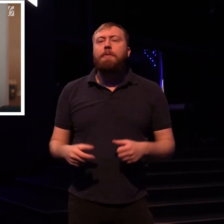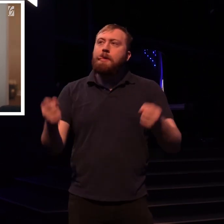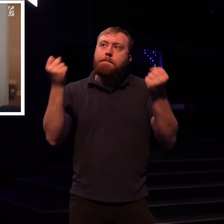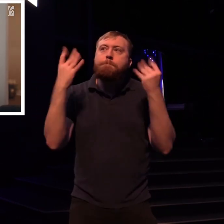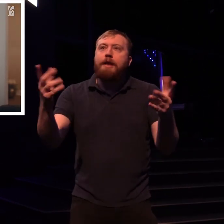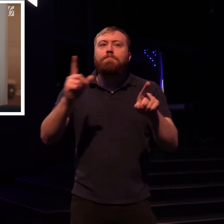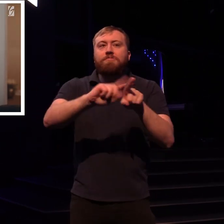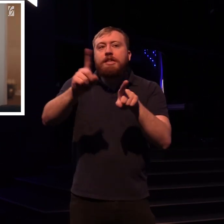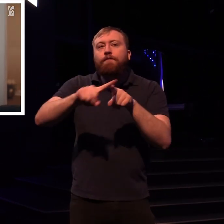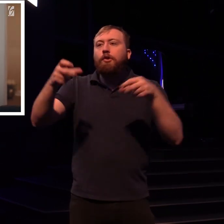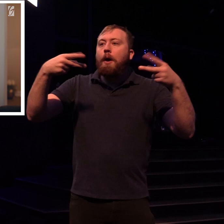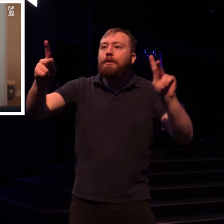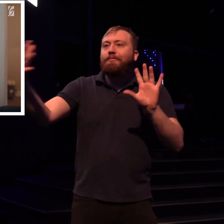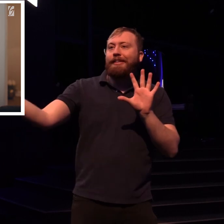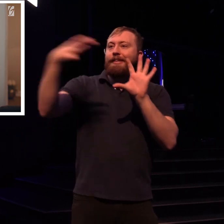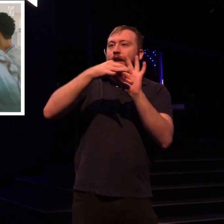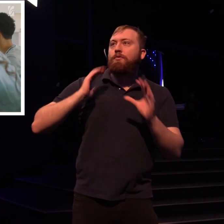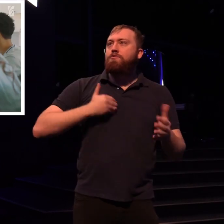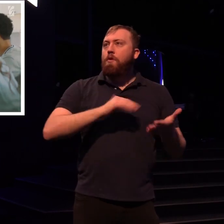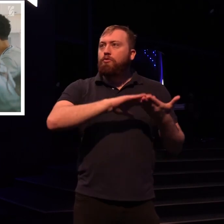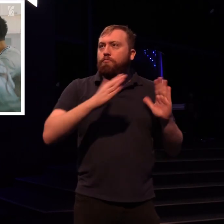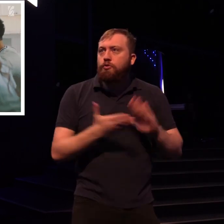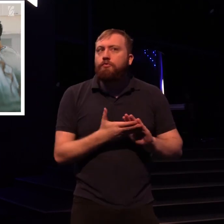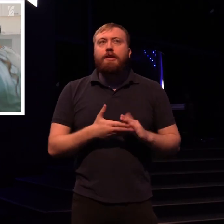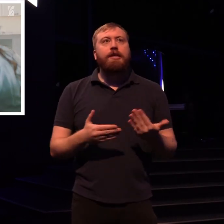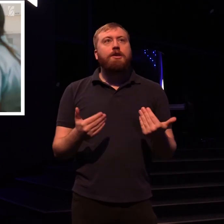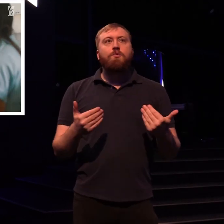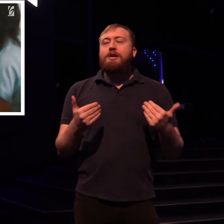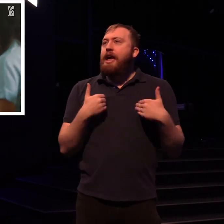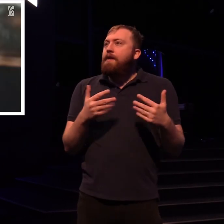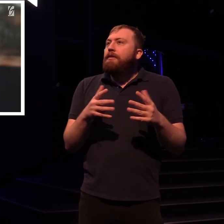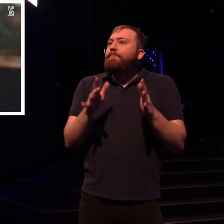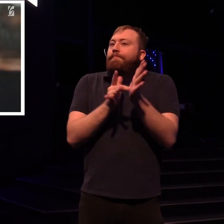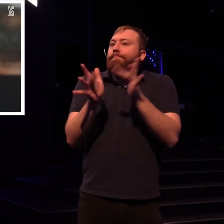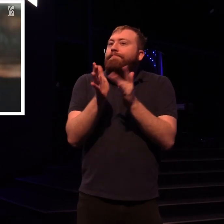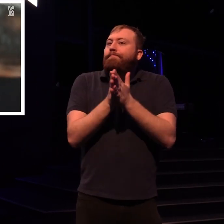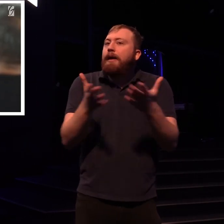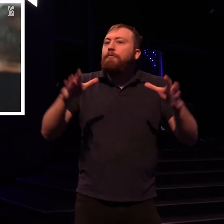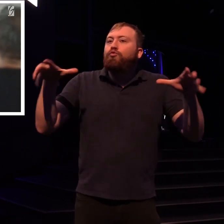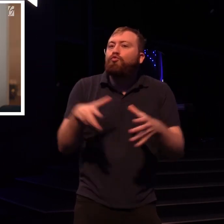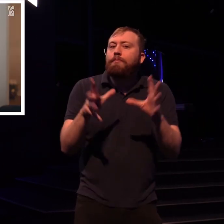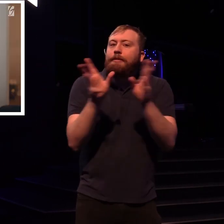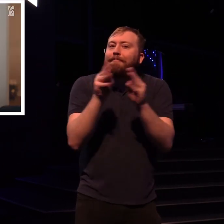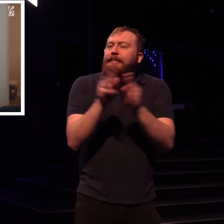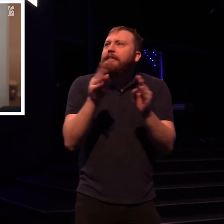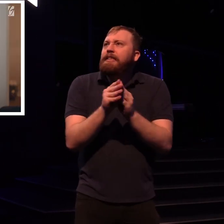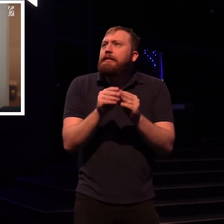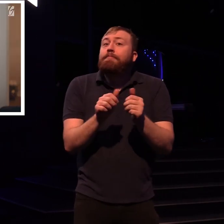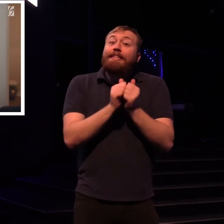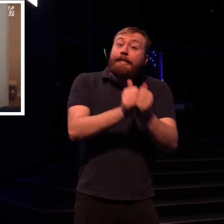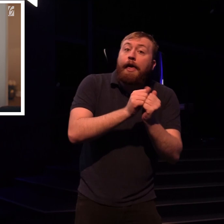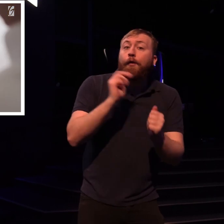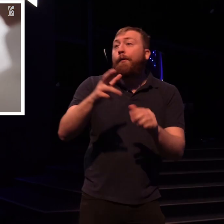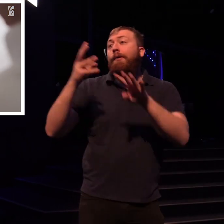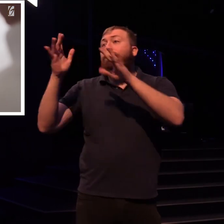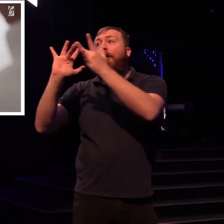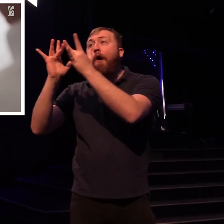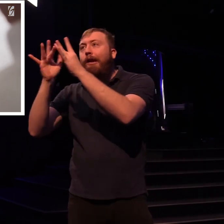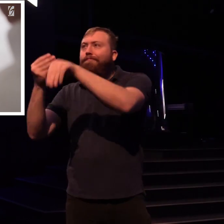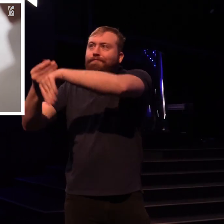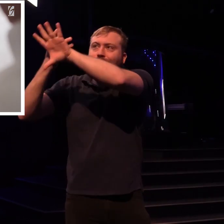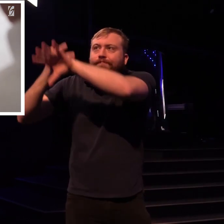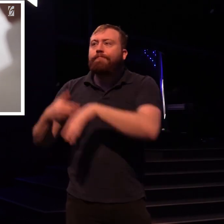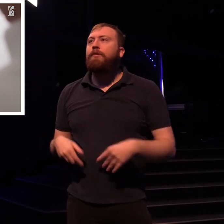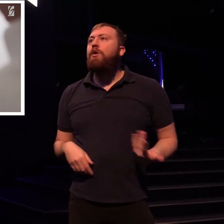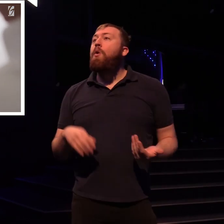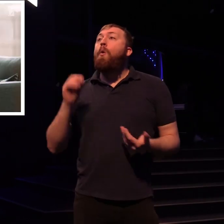you can connect with our Gateway community. Gateway groups are back in session and meeting in person or online. You can also follow us on social media. Join your